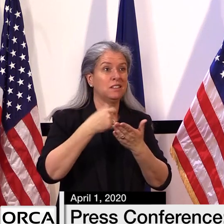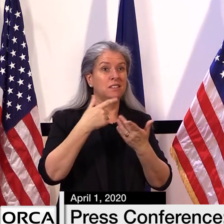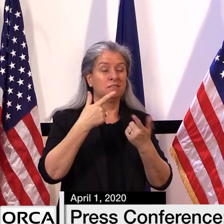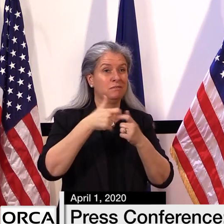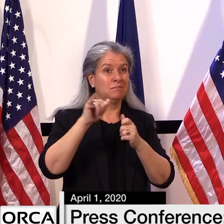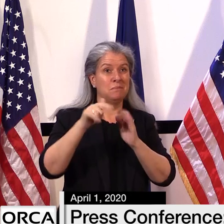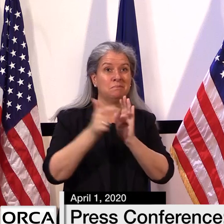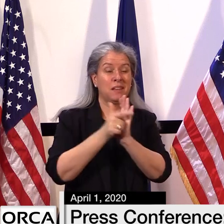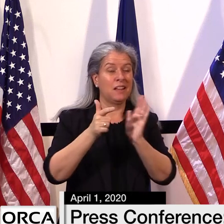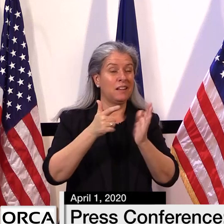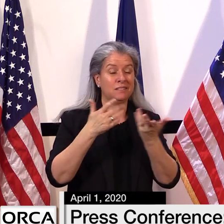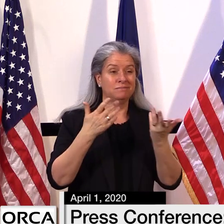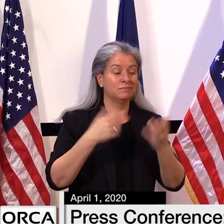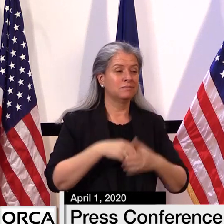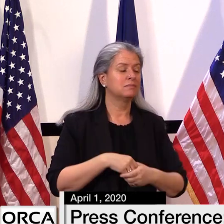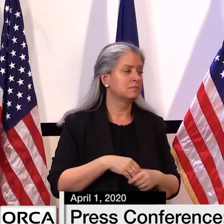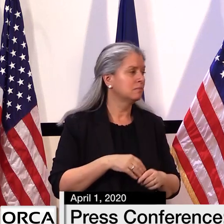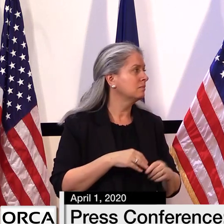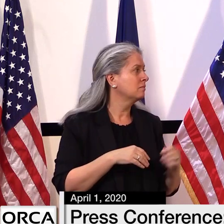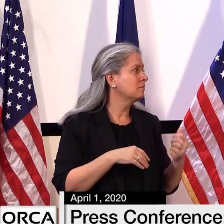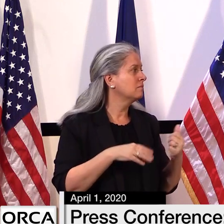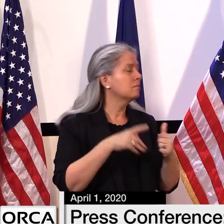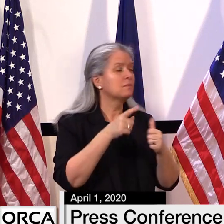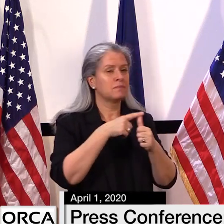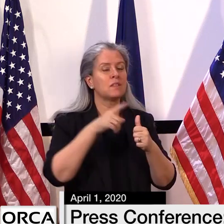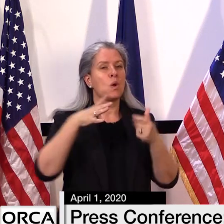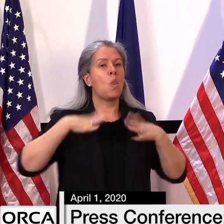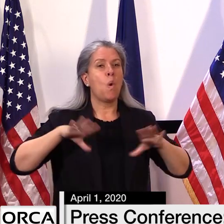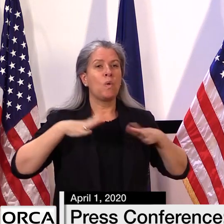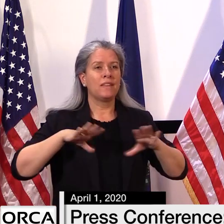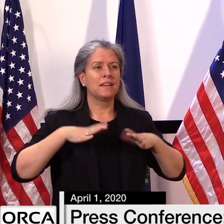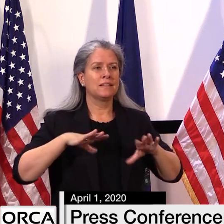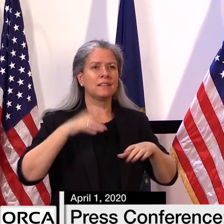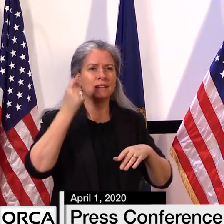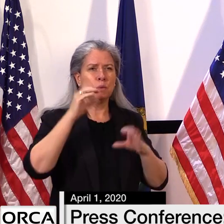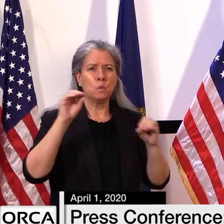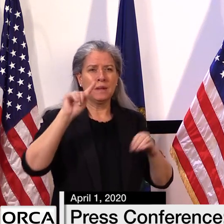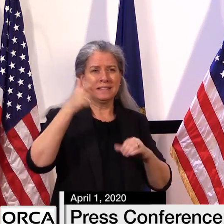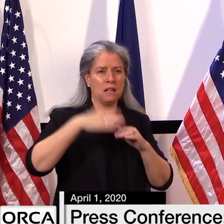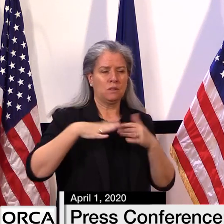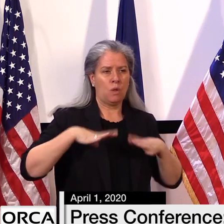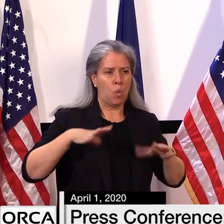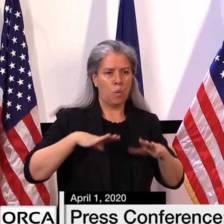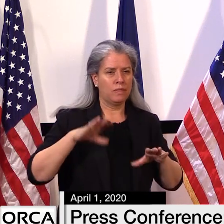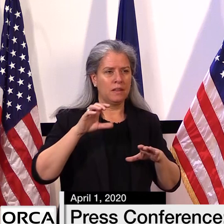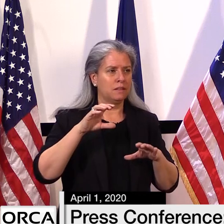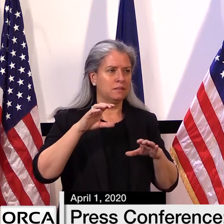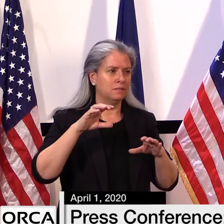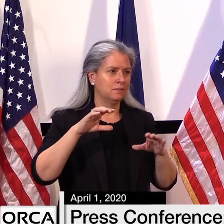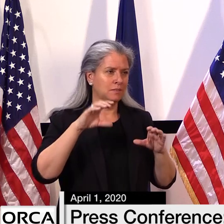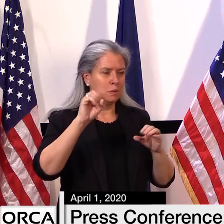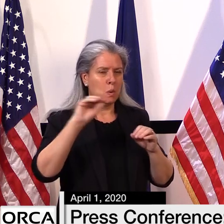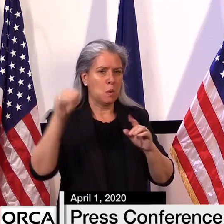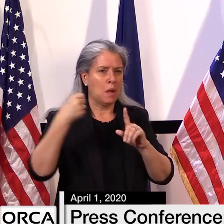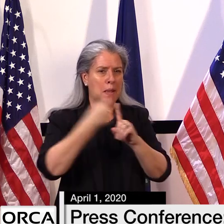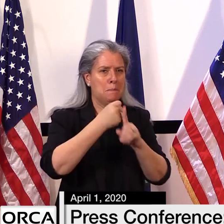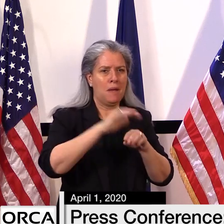that ban. Well, first of all, with clothing, there is no tax on clothing. I want to remind everyone of